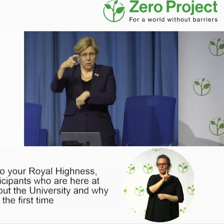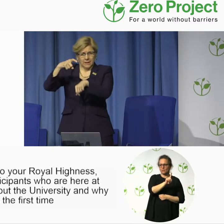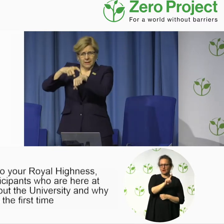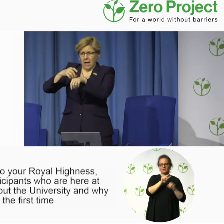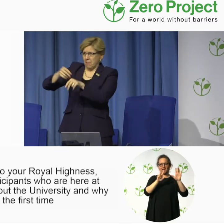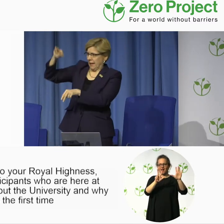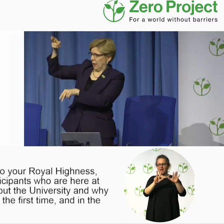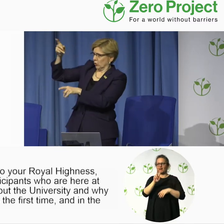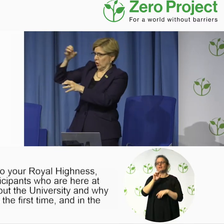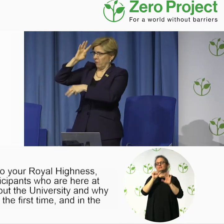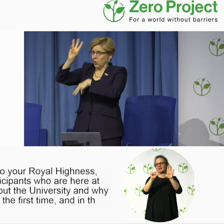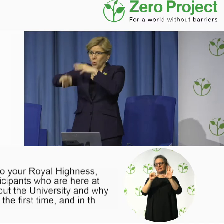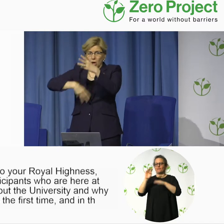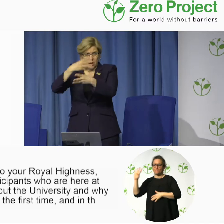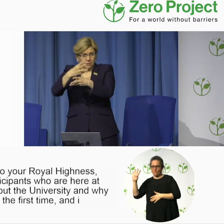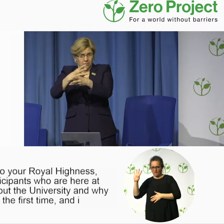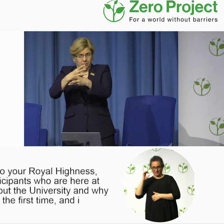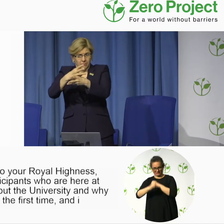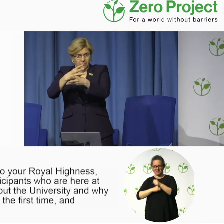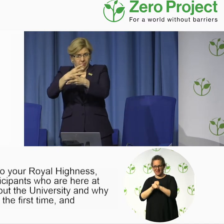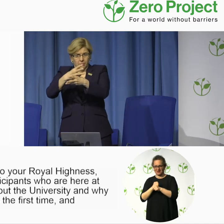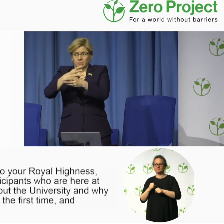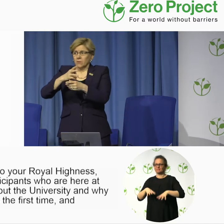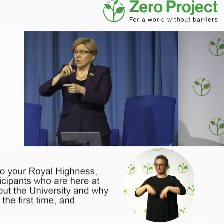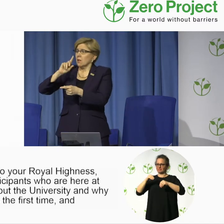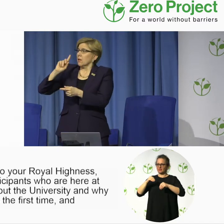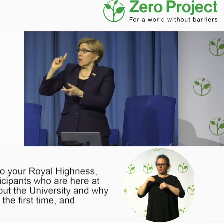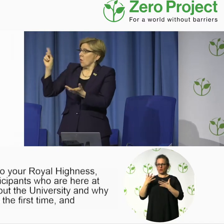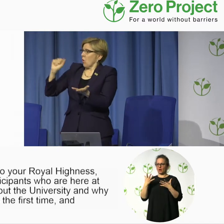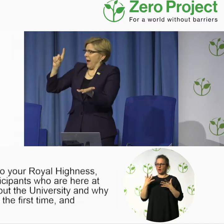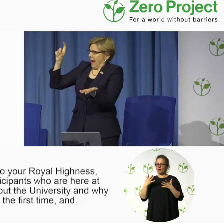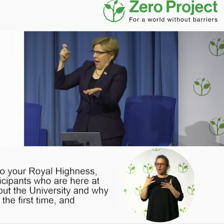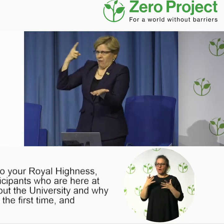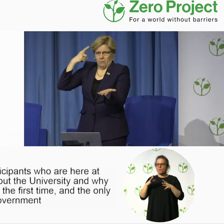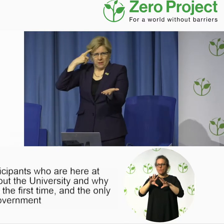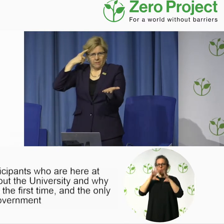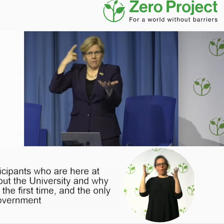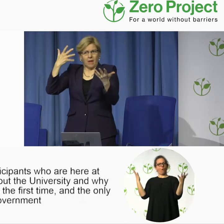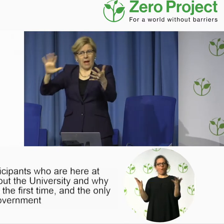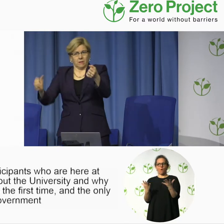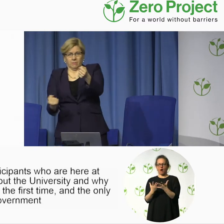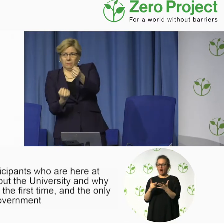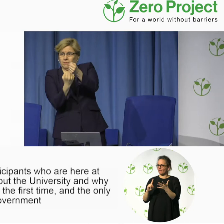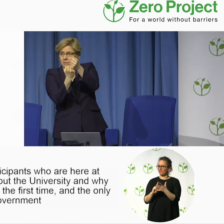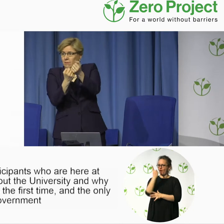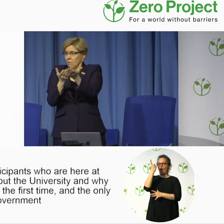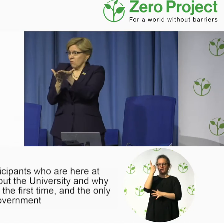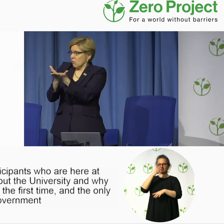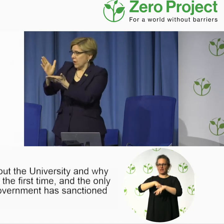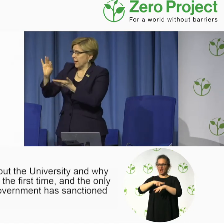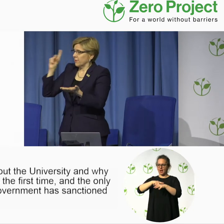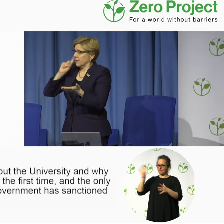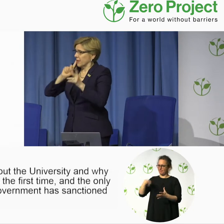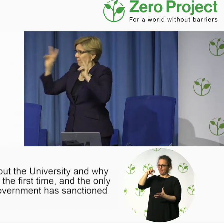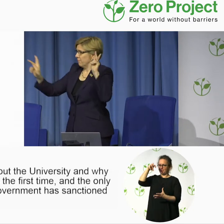It is the first time and in the only time in the history of the world where a government